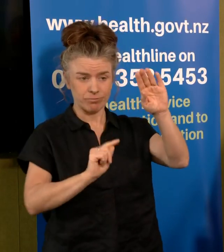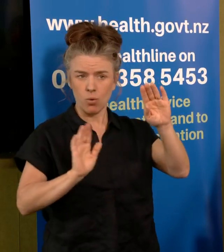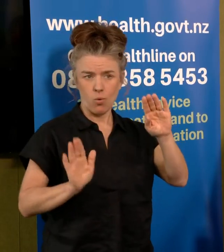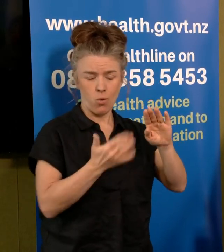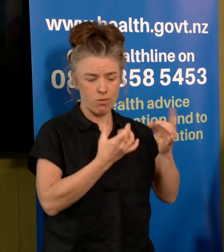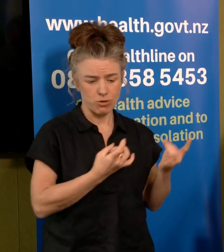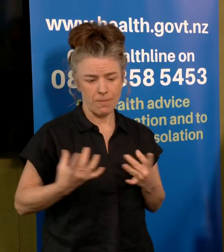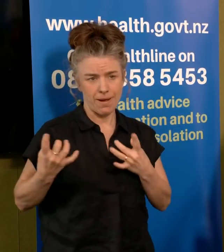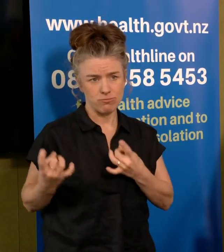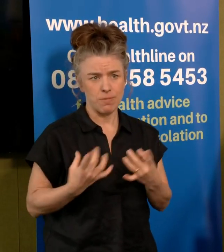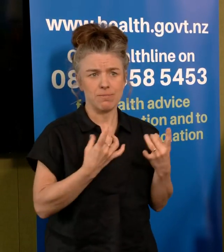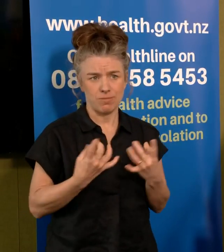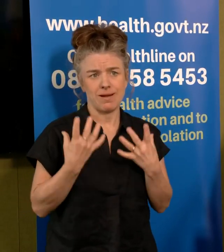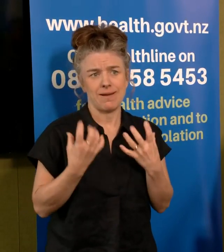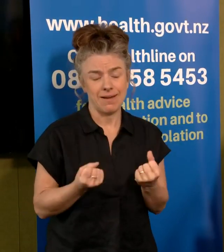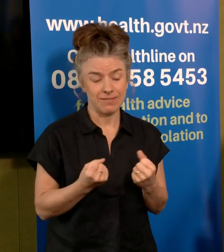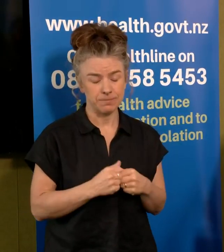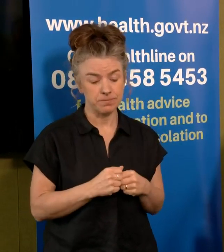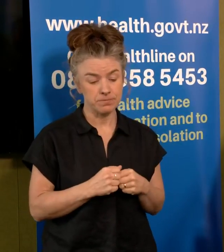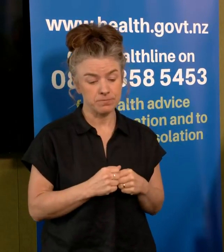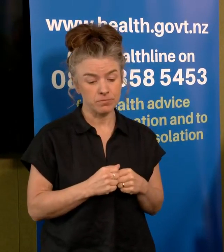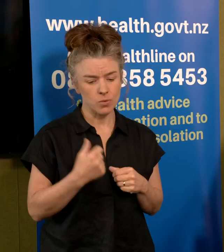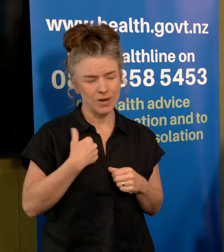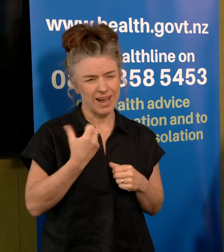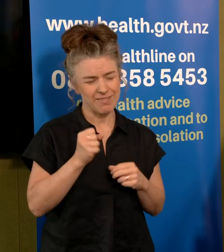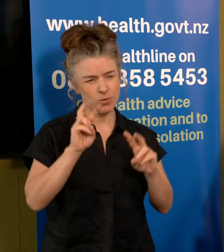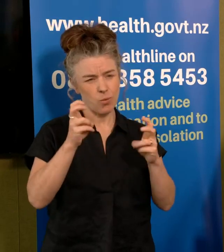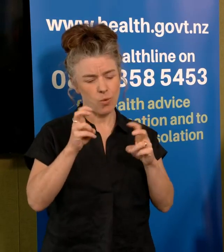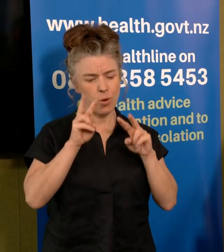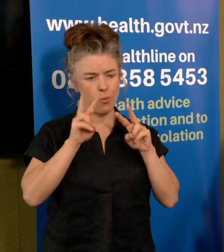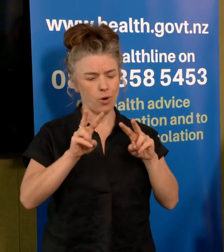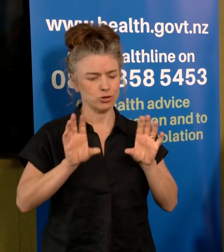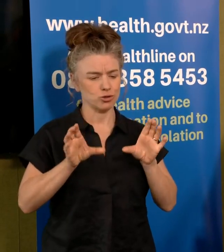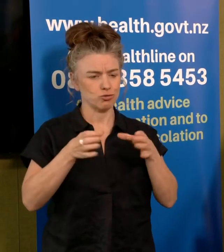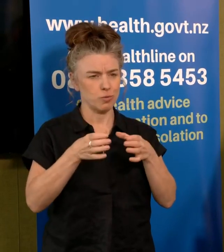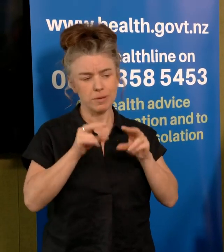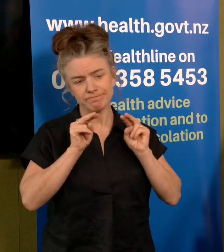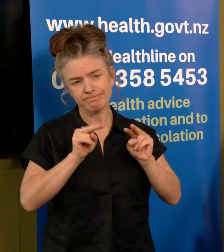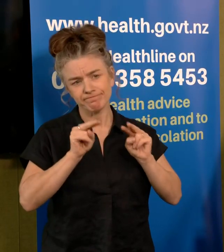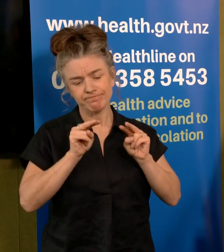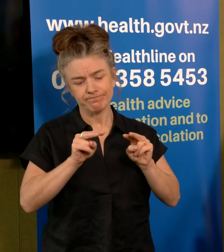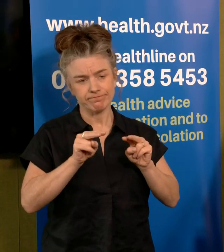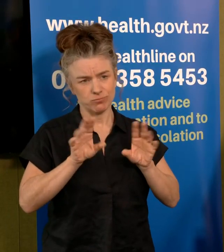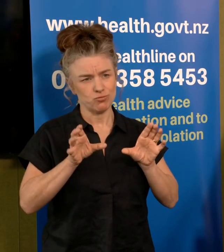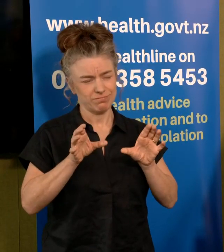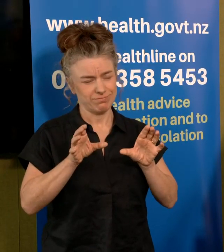weeks. Ours has been meeting, have had a watch group that's been meeting a couple of times a